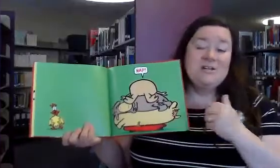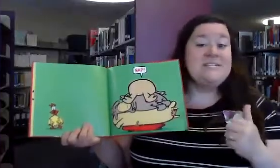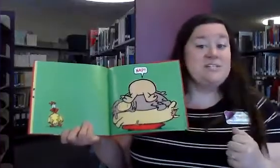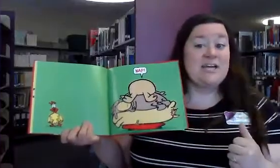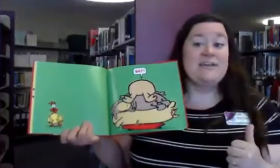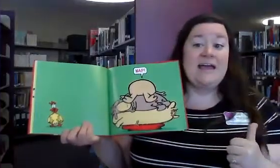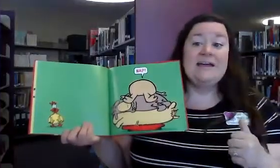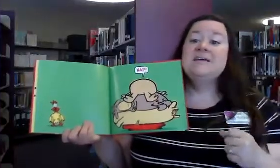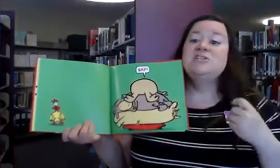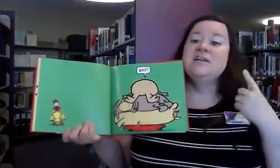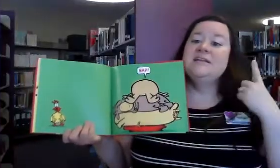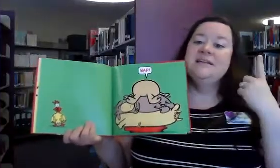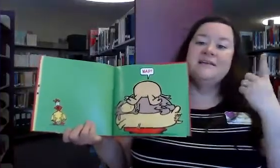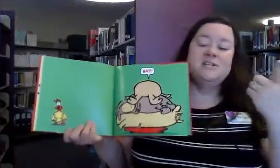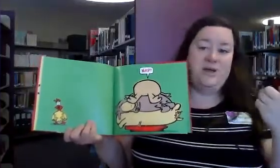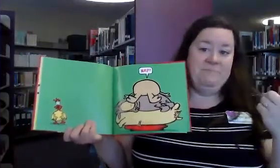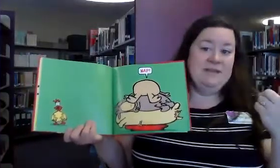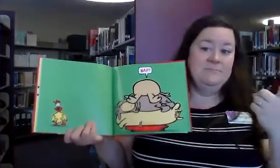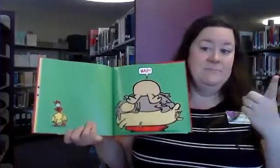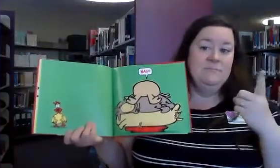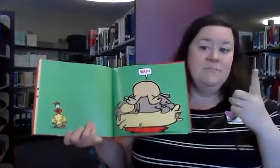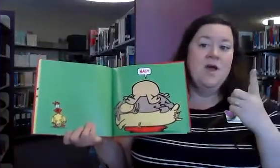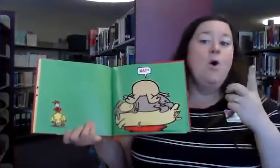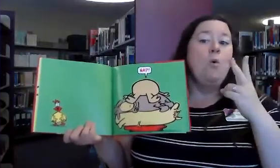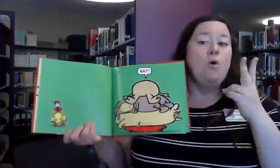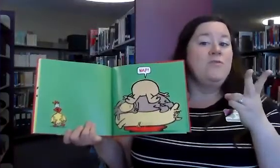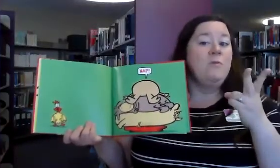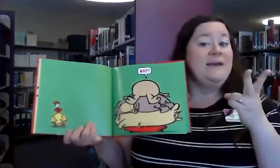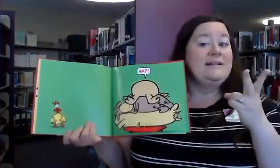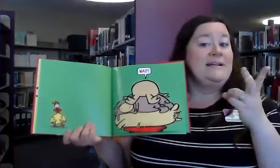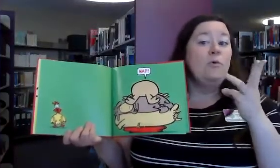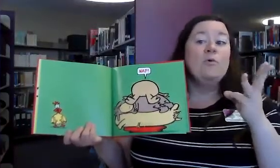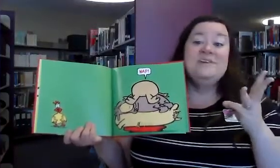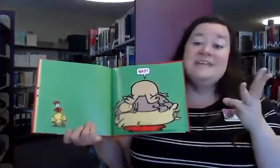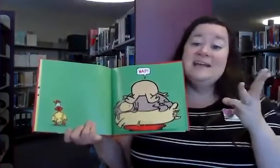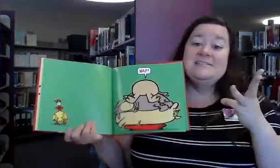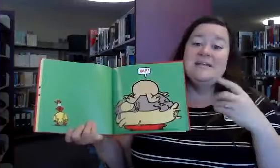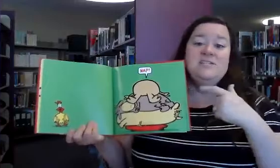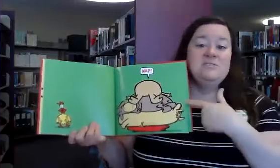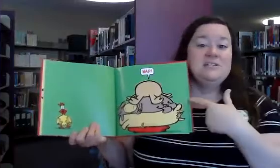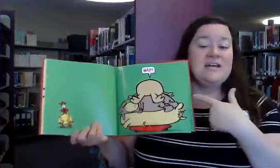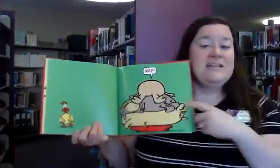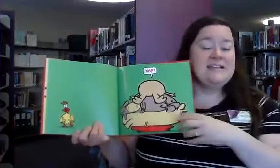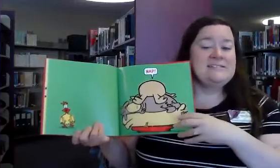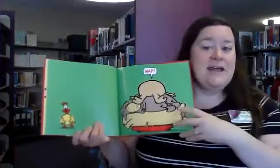What didn't chicken like? Chicken didn't like the jumping or the wiggling or the dancing. Do you think chicken likes the